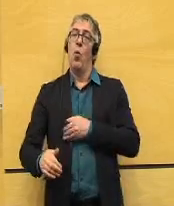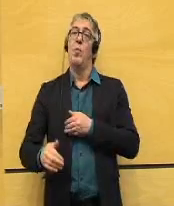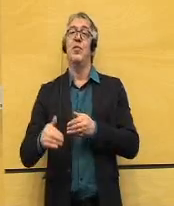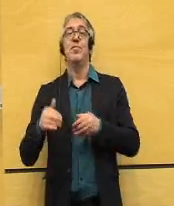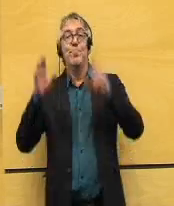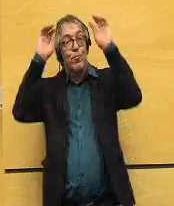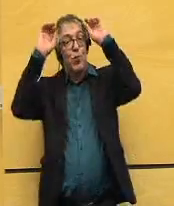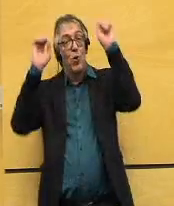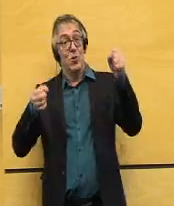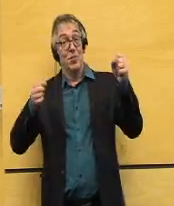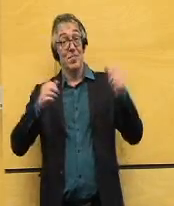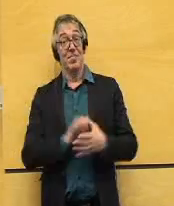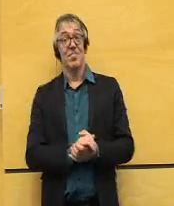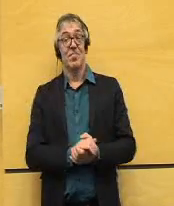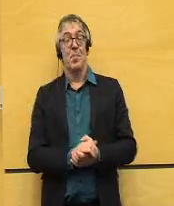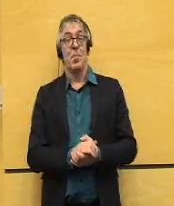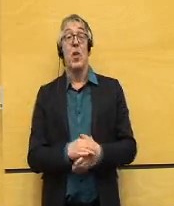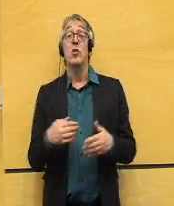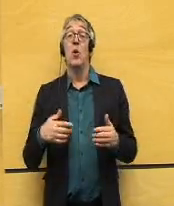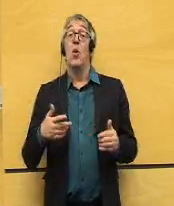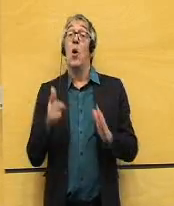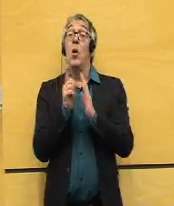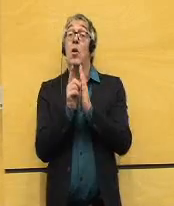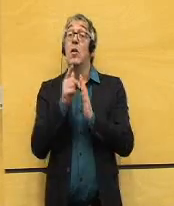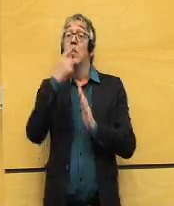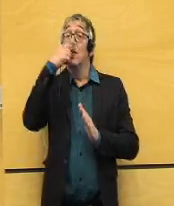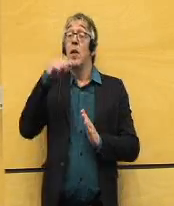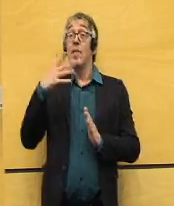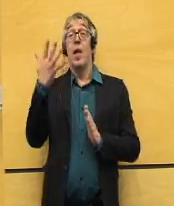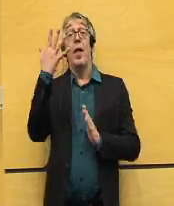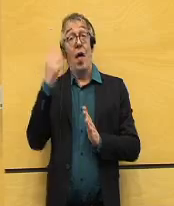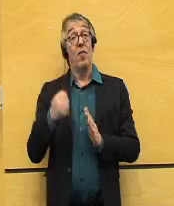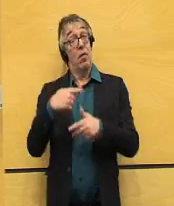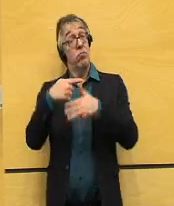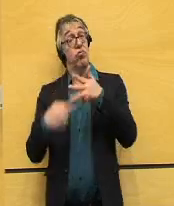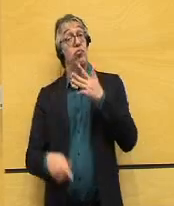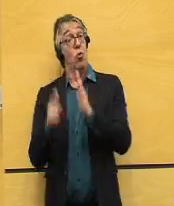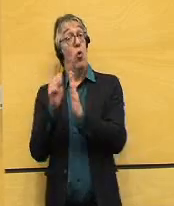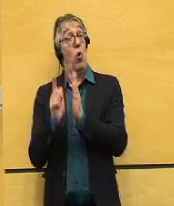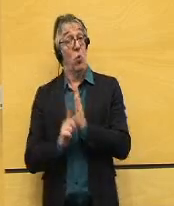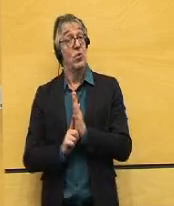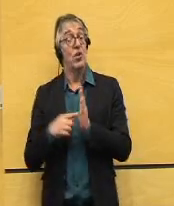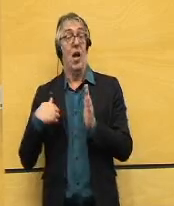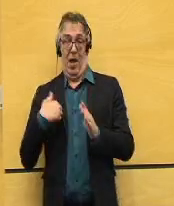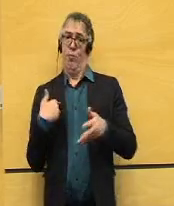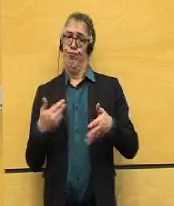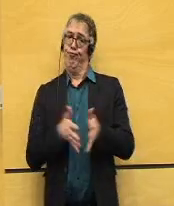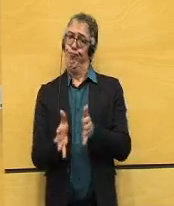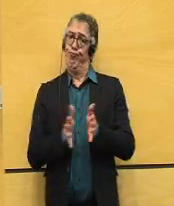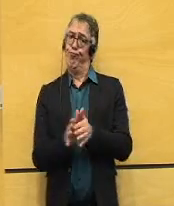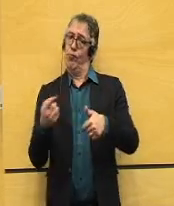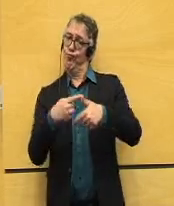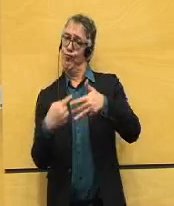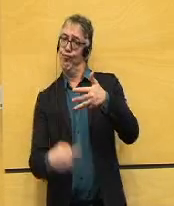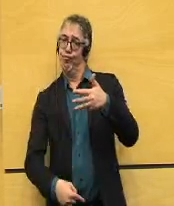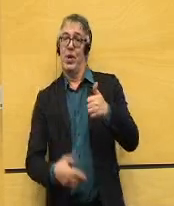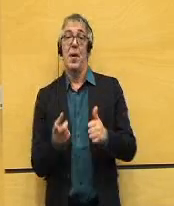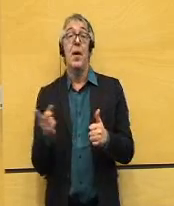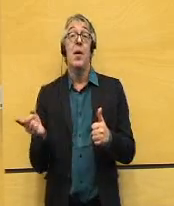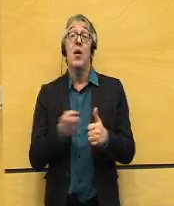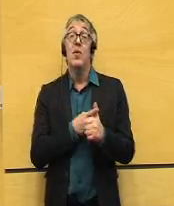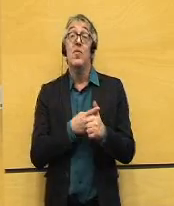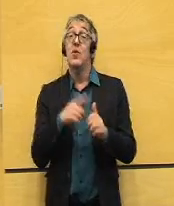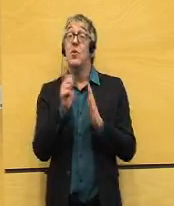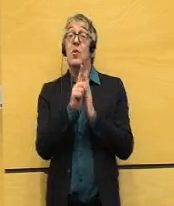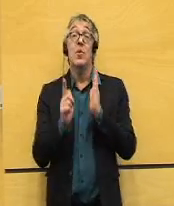policies on the empowerment of women and girls with disabilities as follows. First is